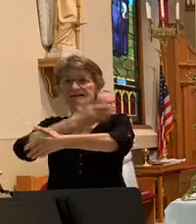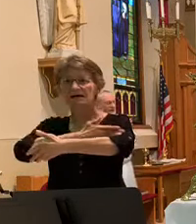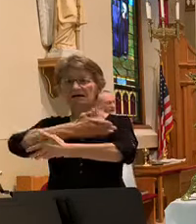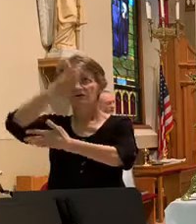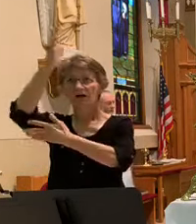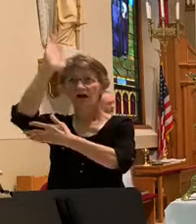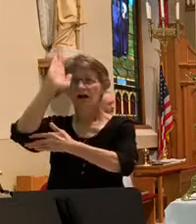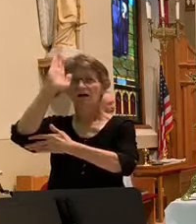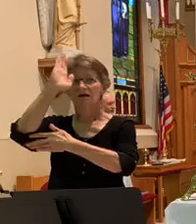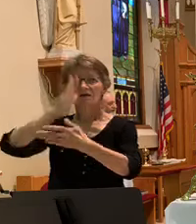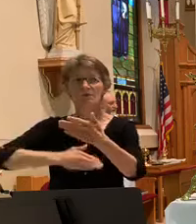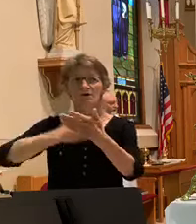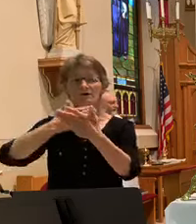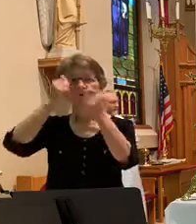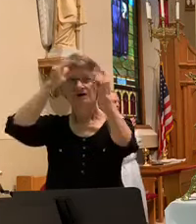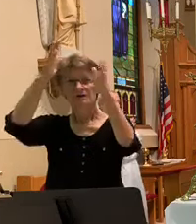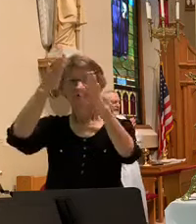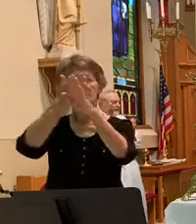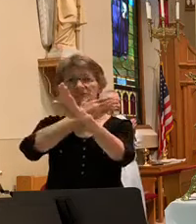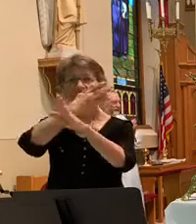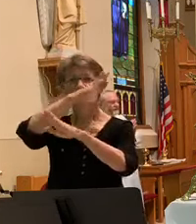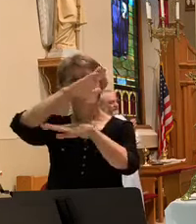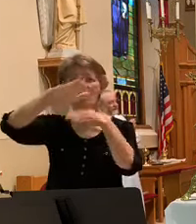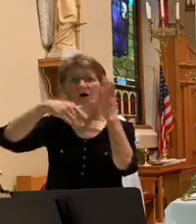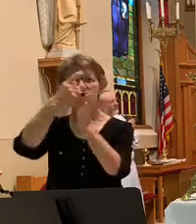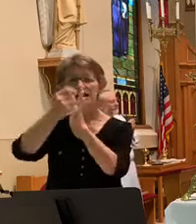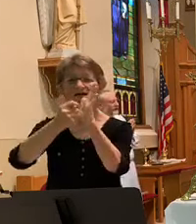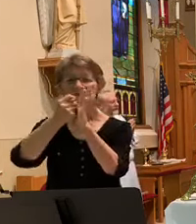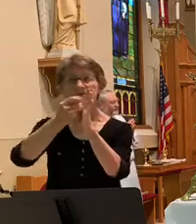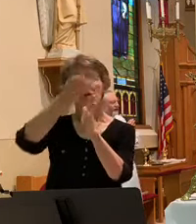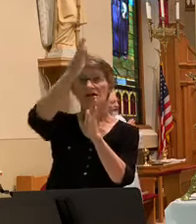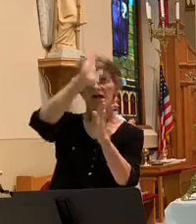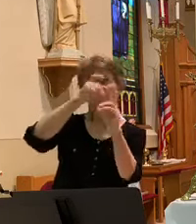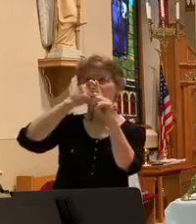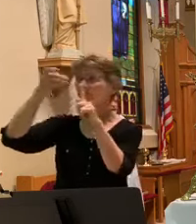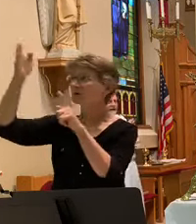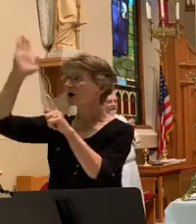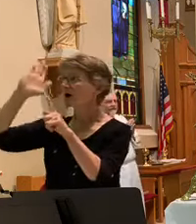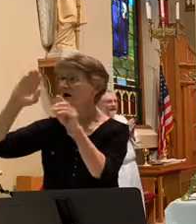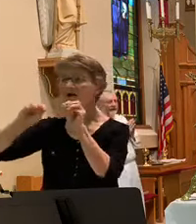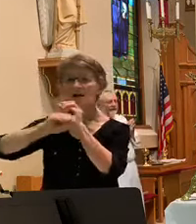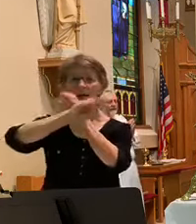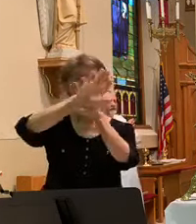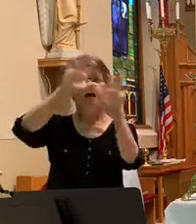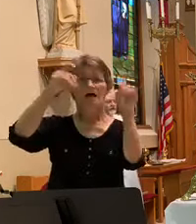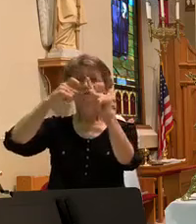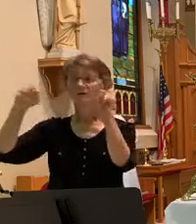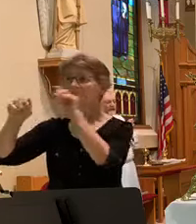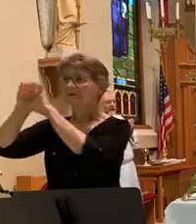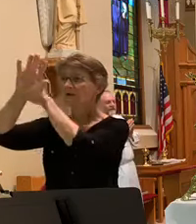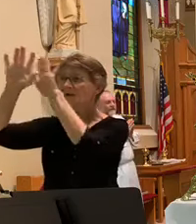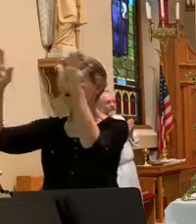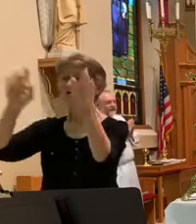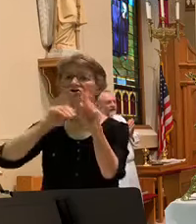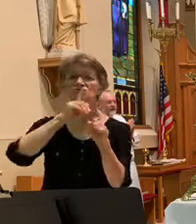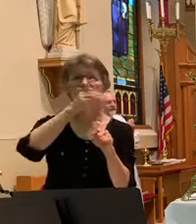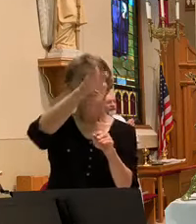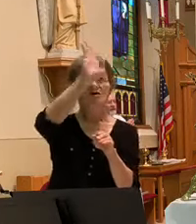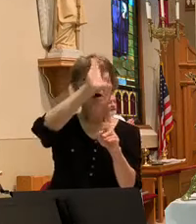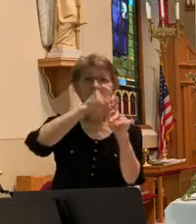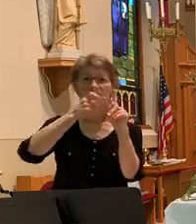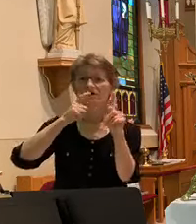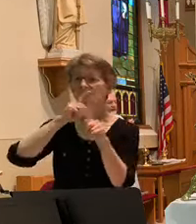God, born for all ages, God from God, light from light, true God from true